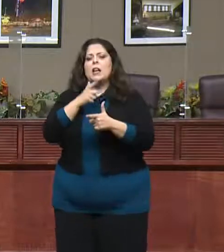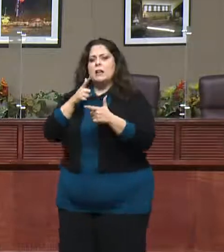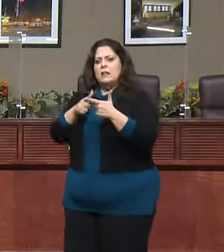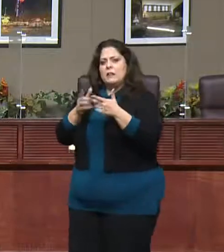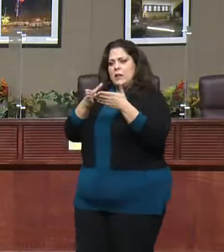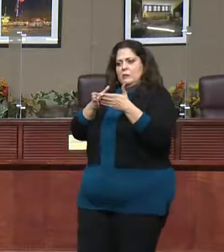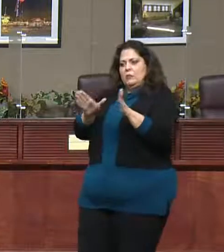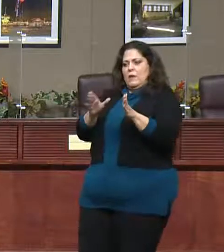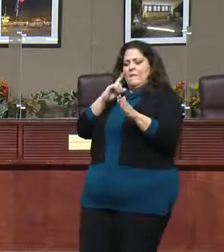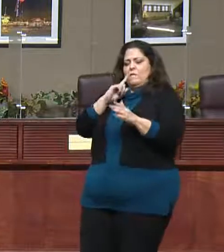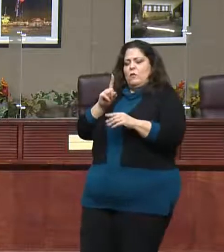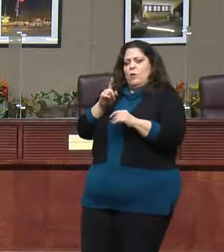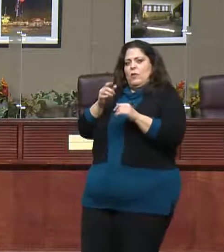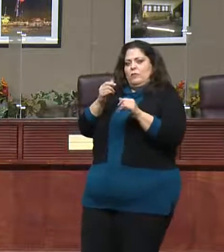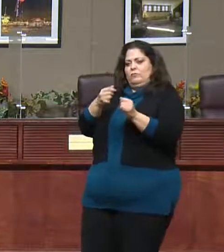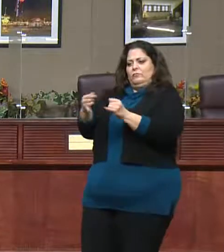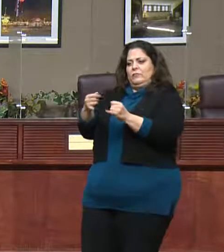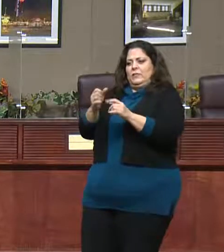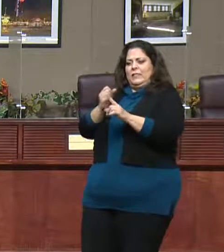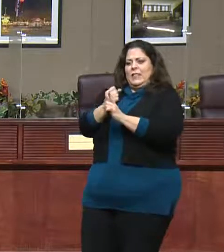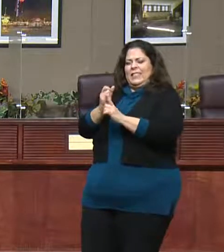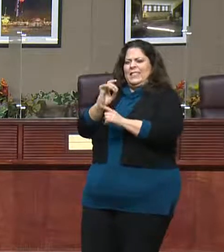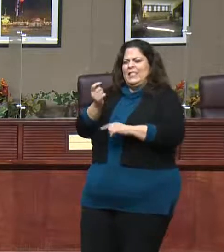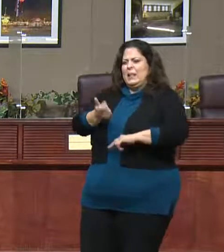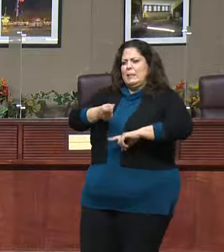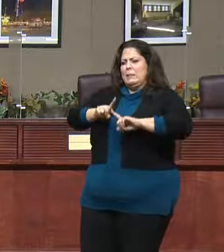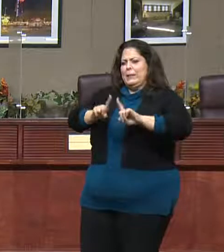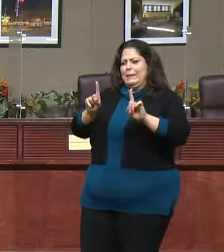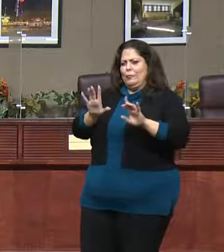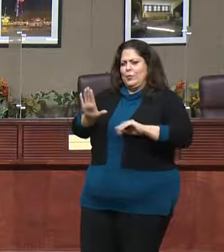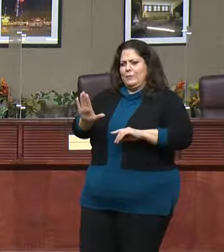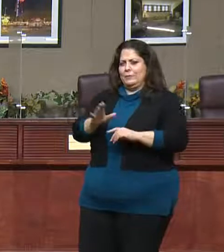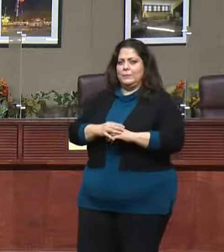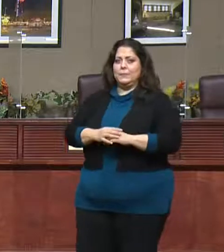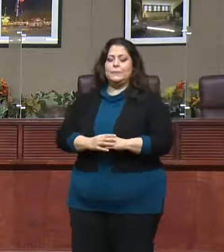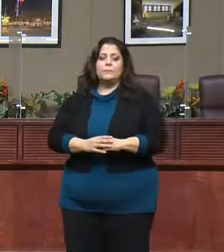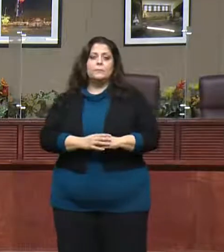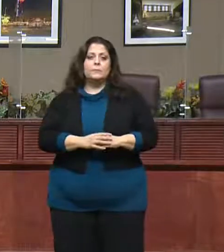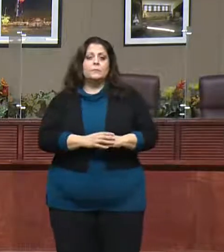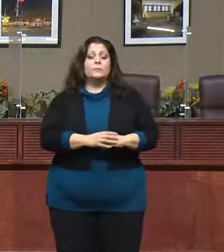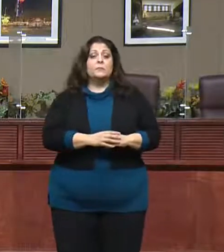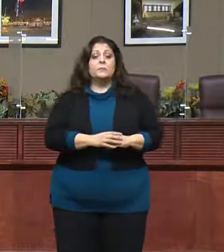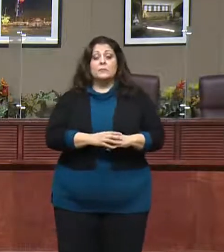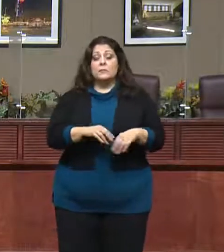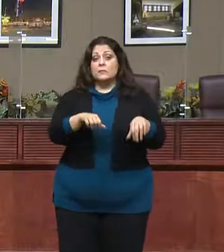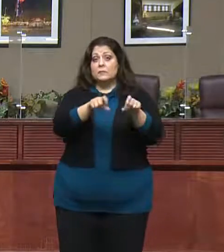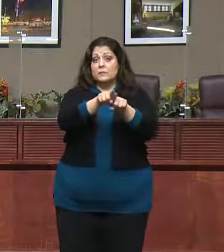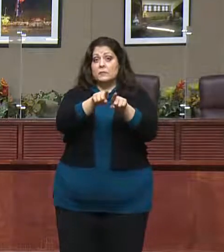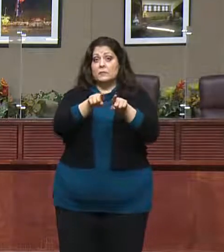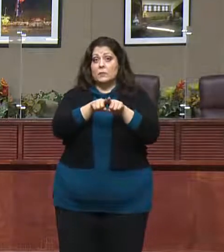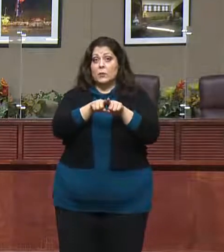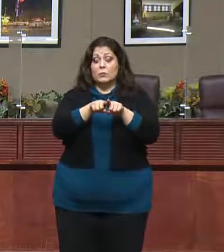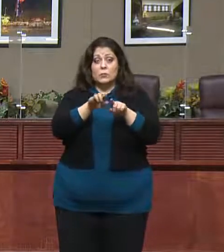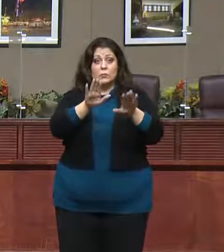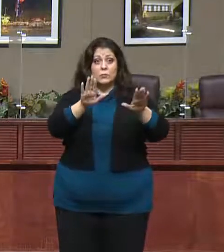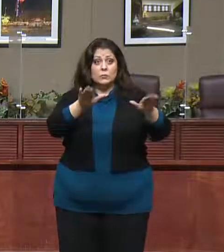isolated cases, which is a little bit different. Also, we are calling for